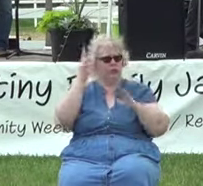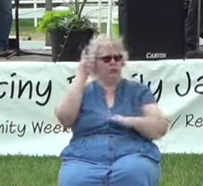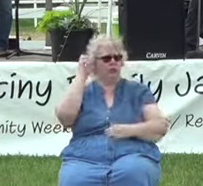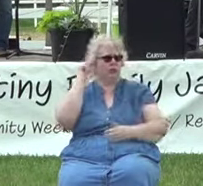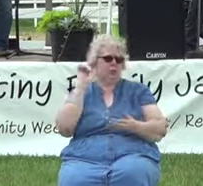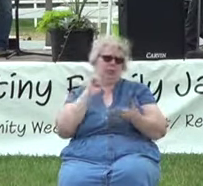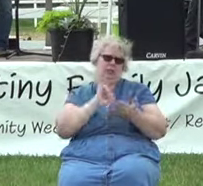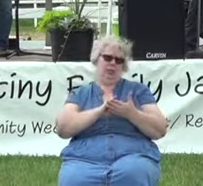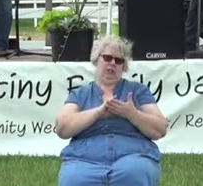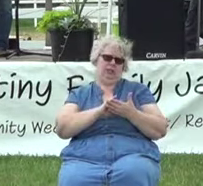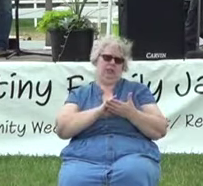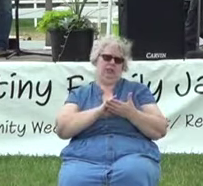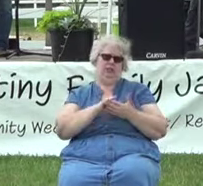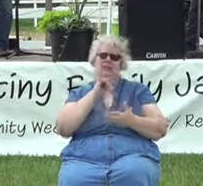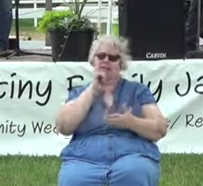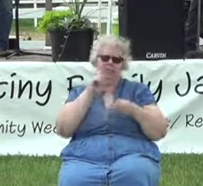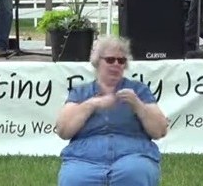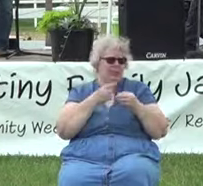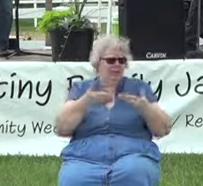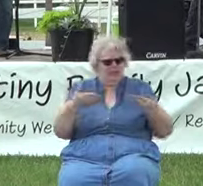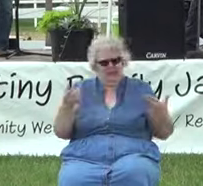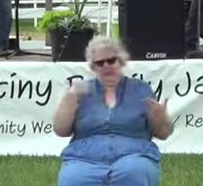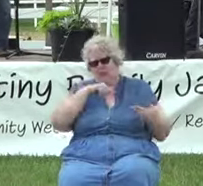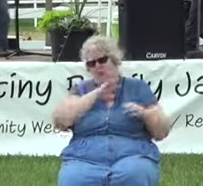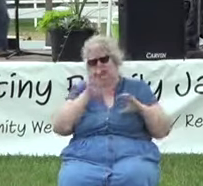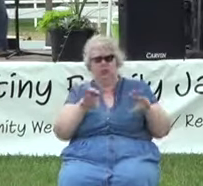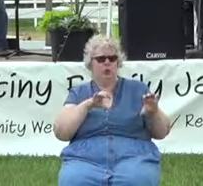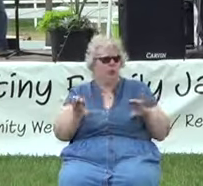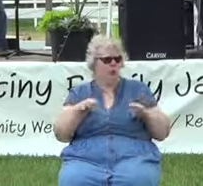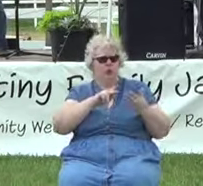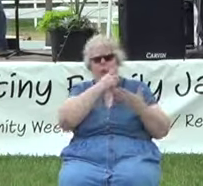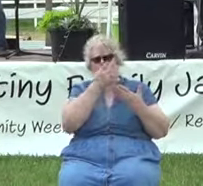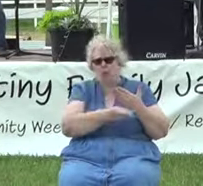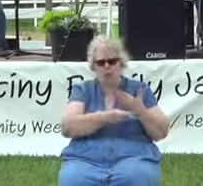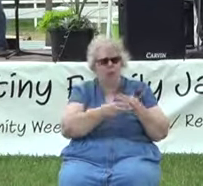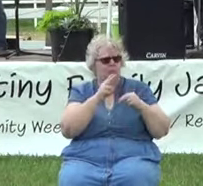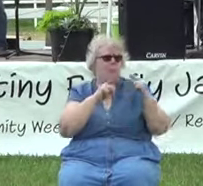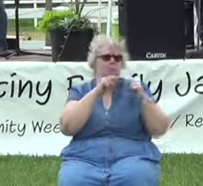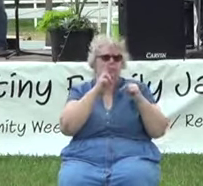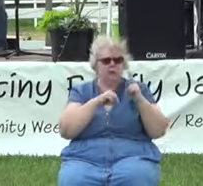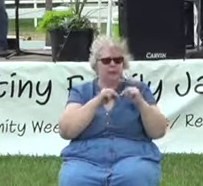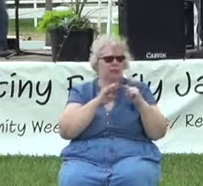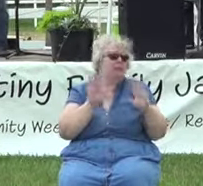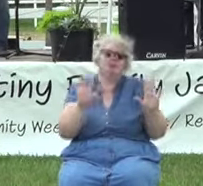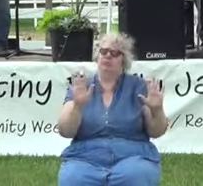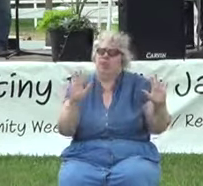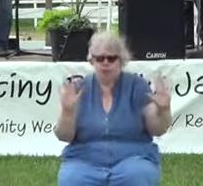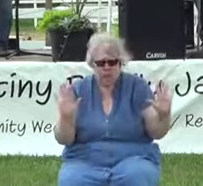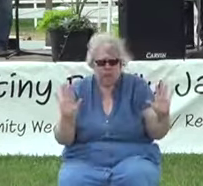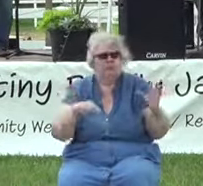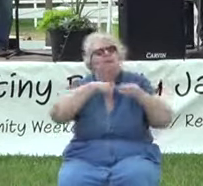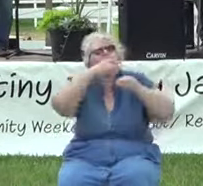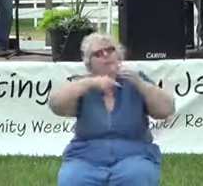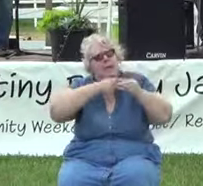That it isn't about what we do, the programs, the building. It's about the